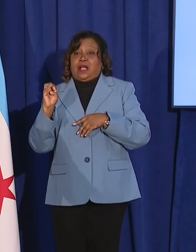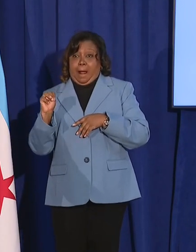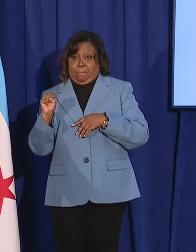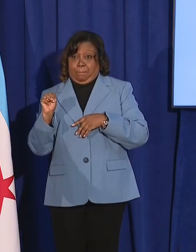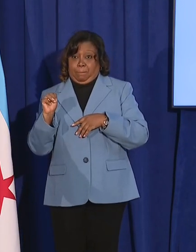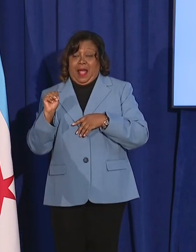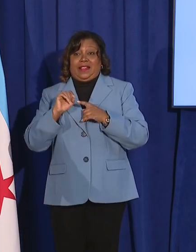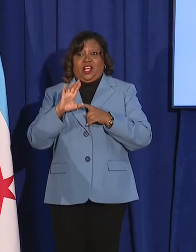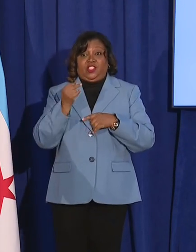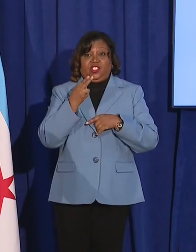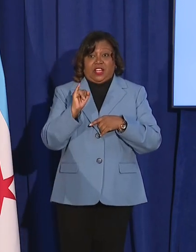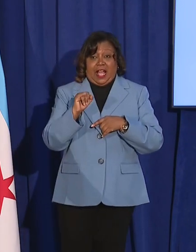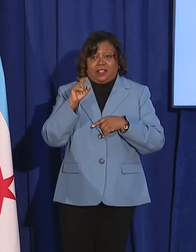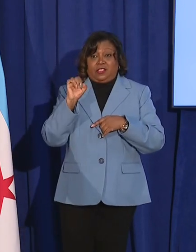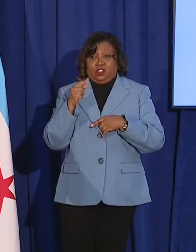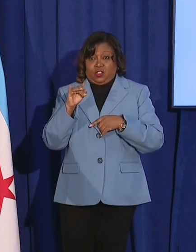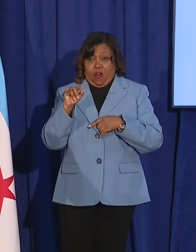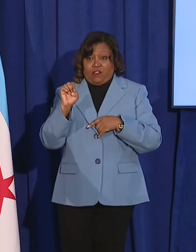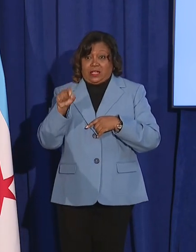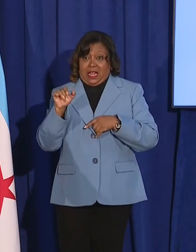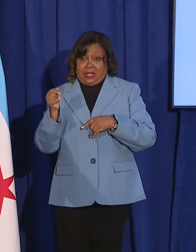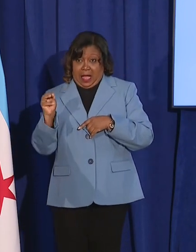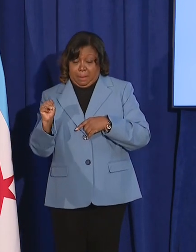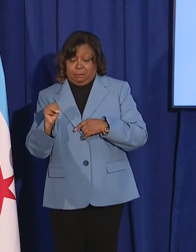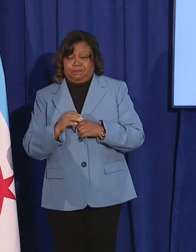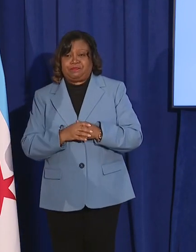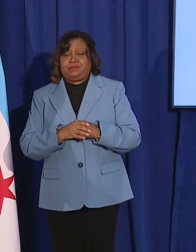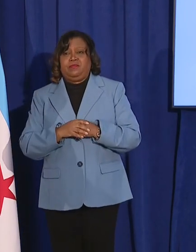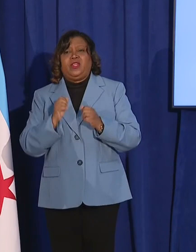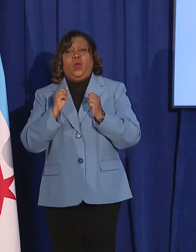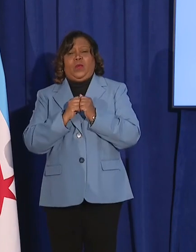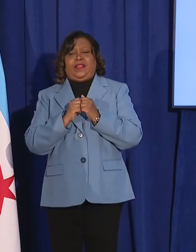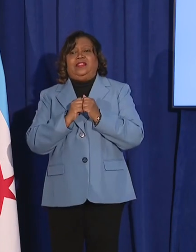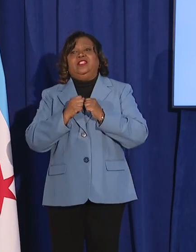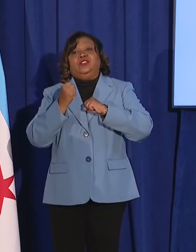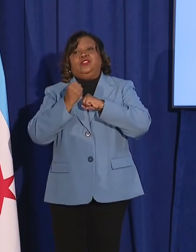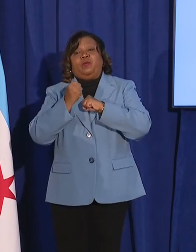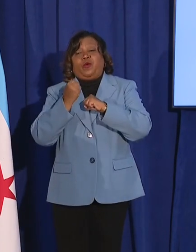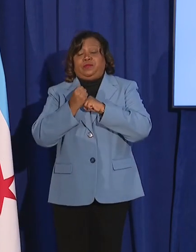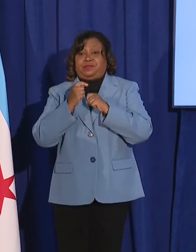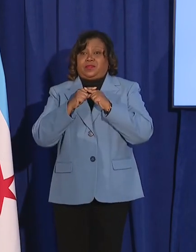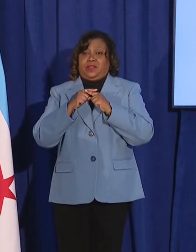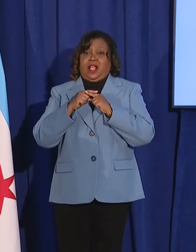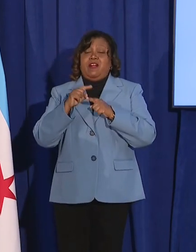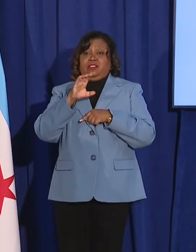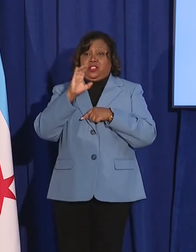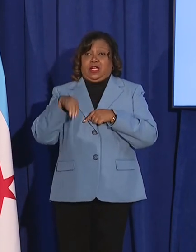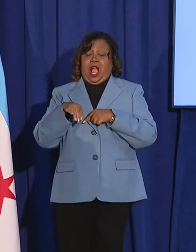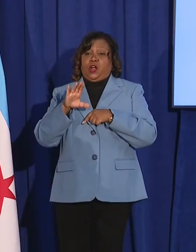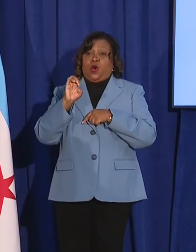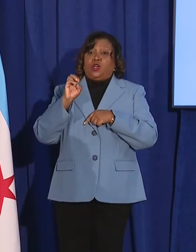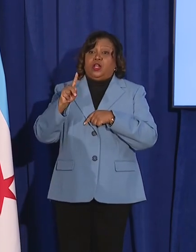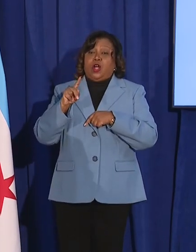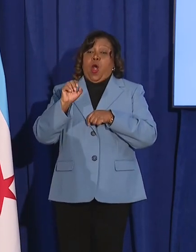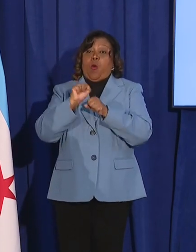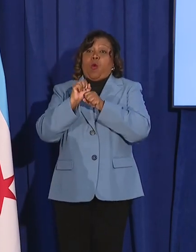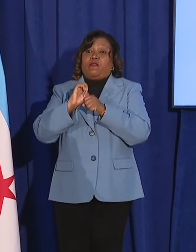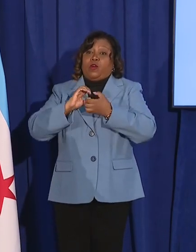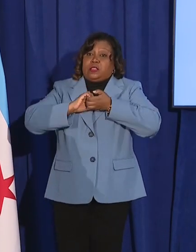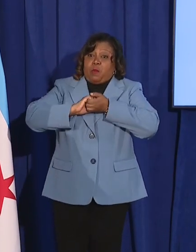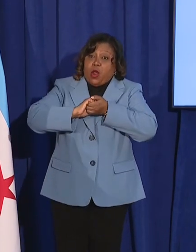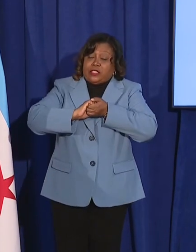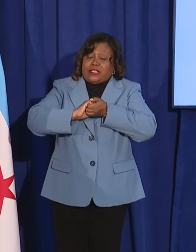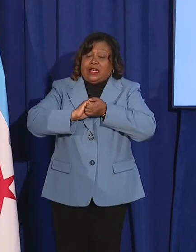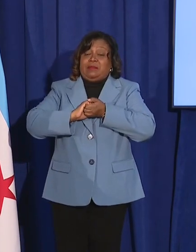ShyServes.com. That is ShyServes.com. With the support of the Chicago Cook Workforce Partnership.